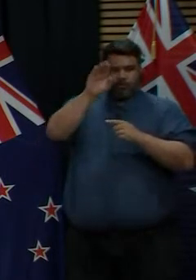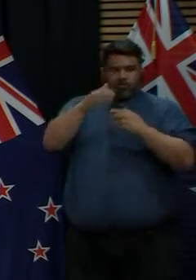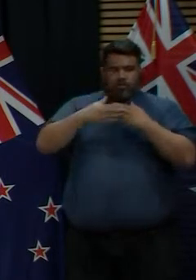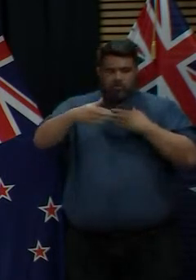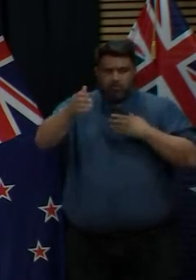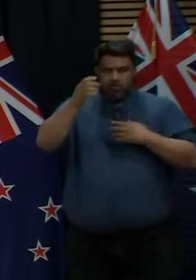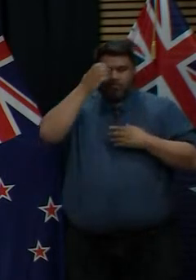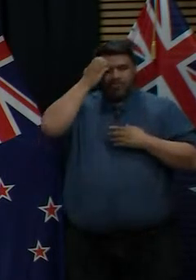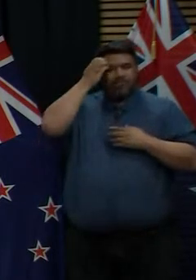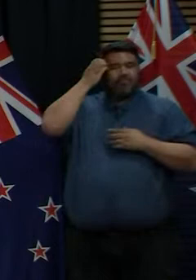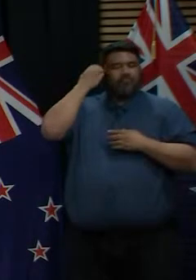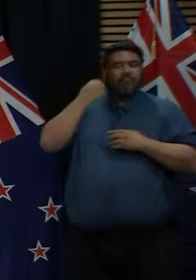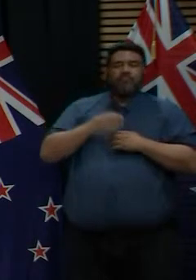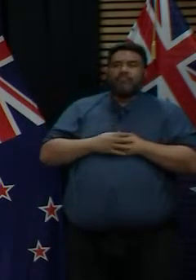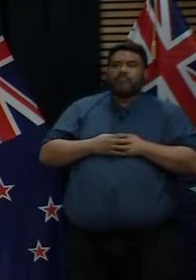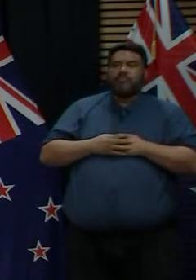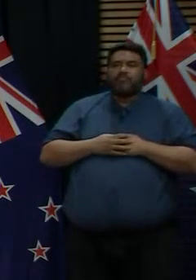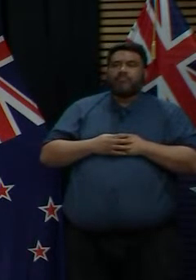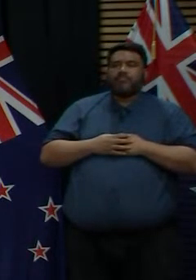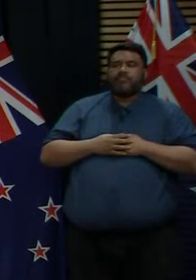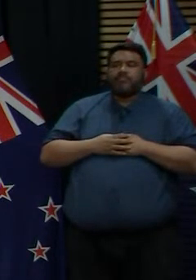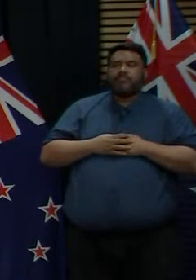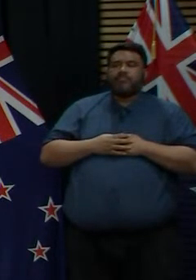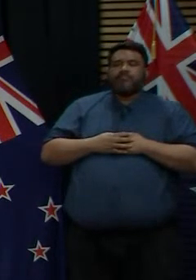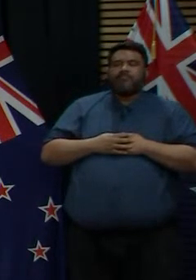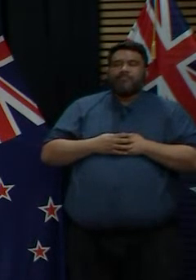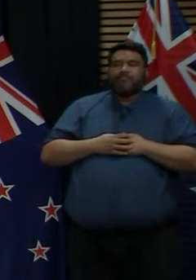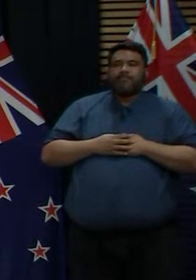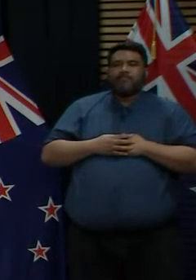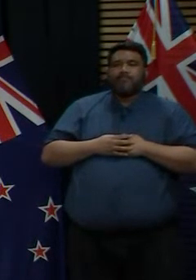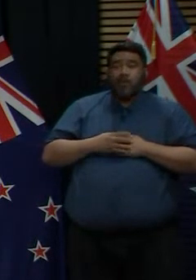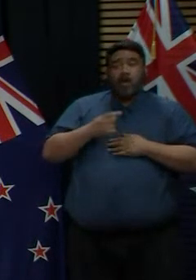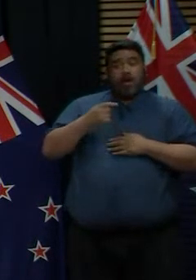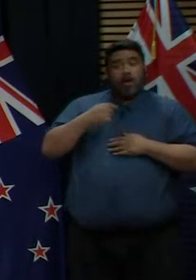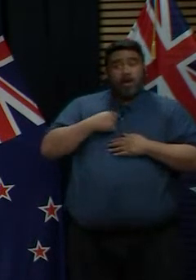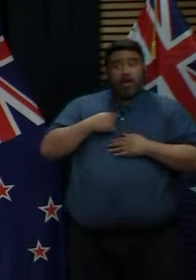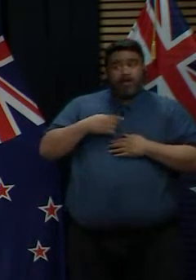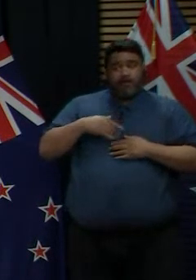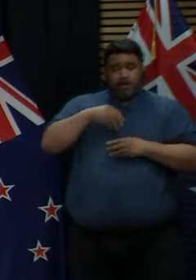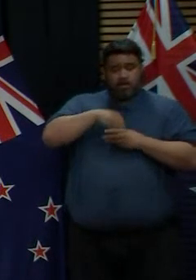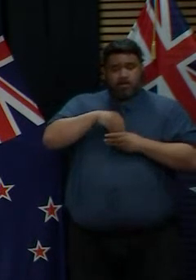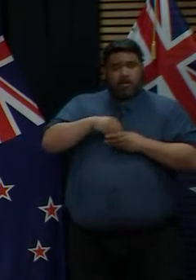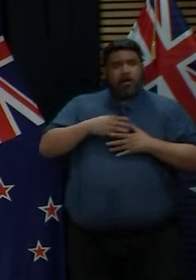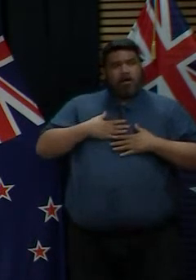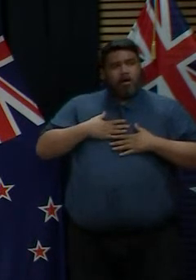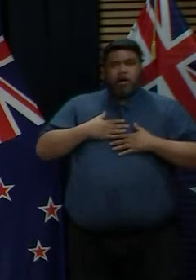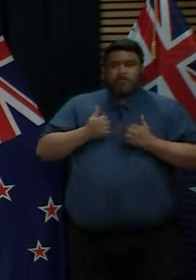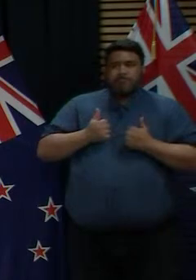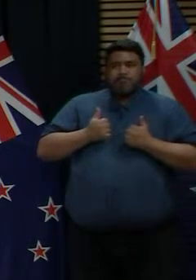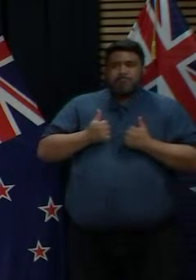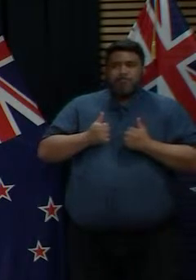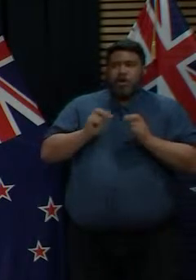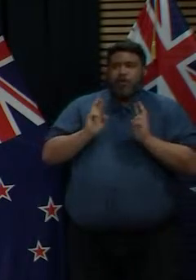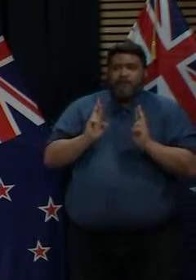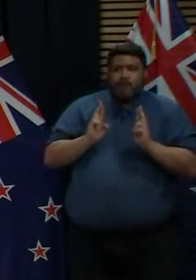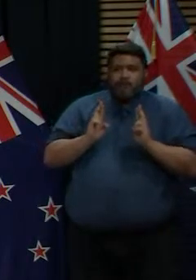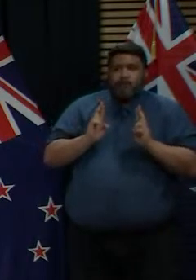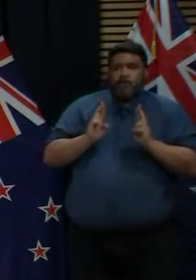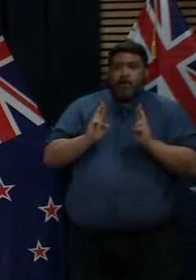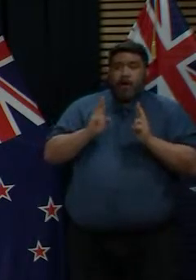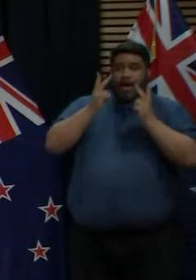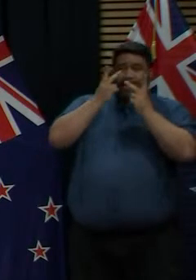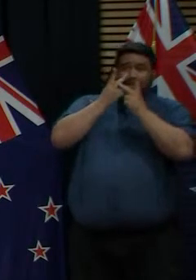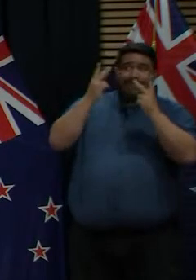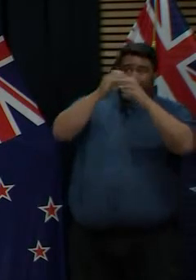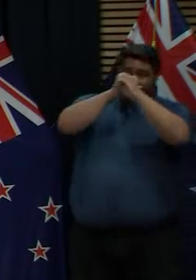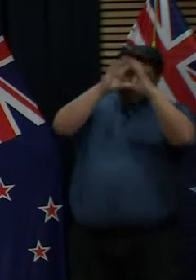generally on what the numbers present to us, actually, I see cause for hope. I see here a pathway for us to